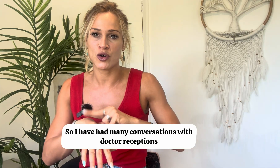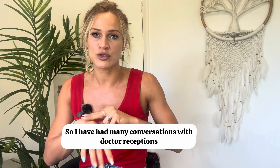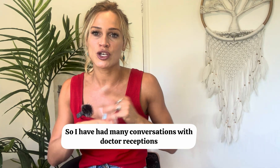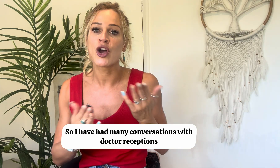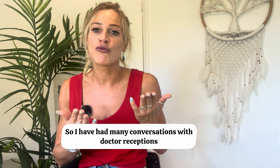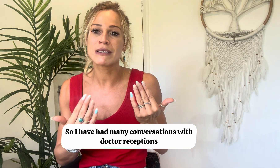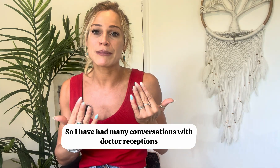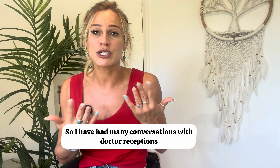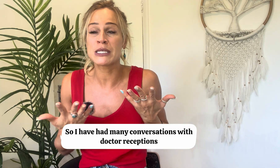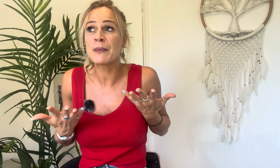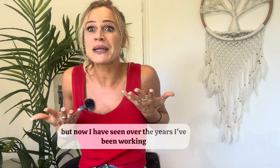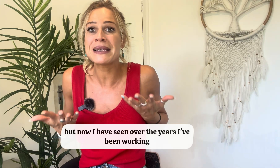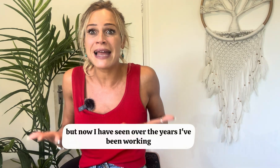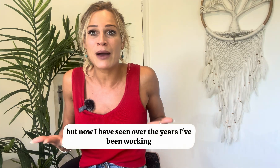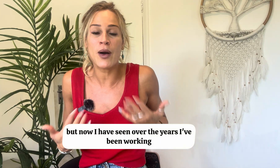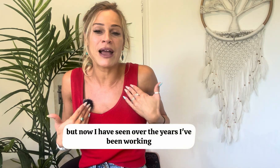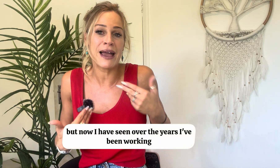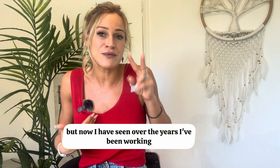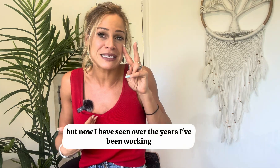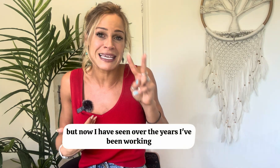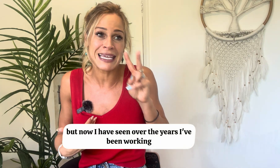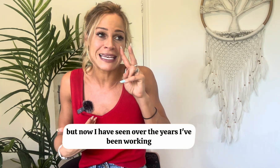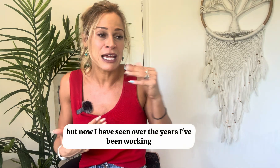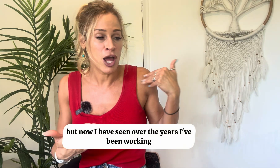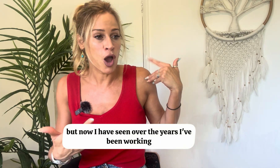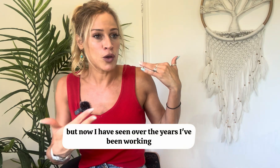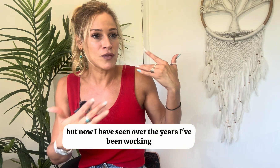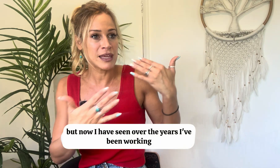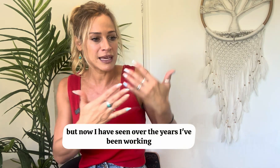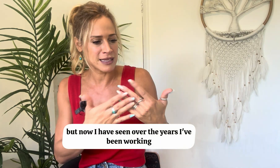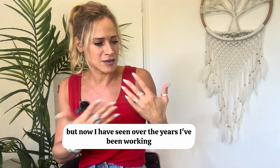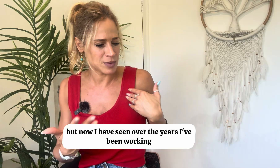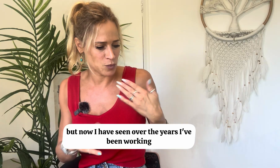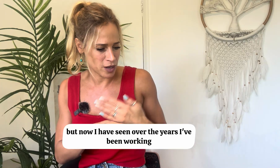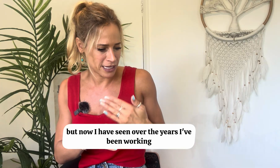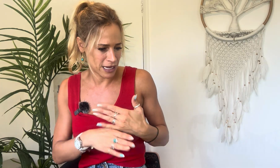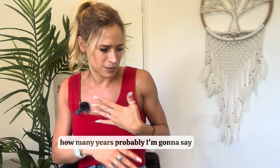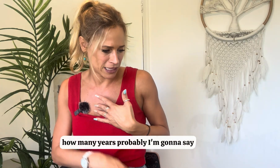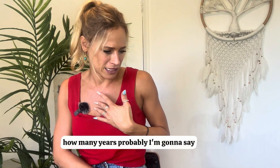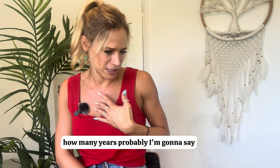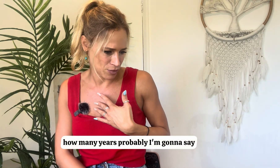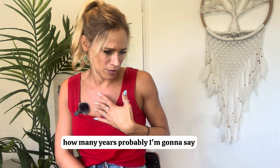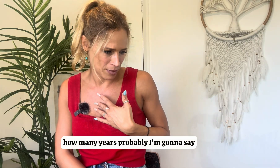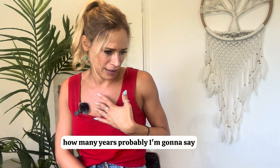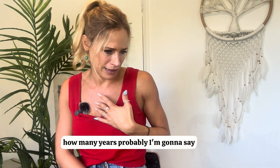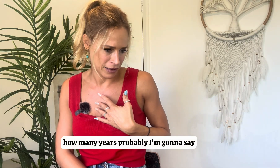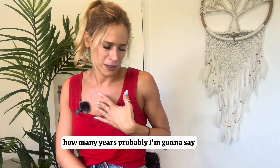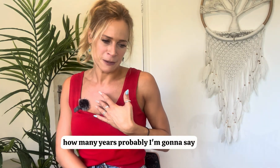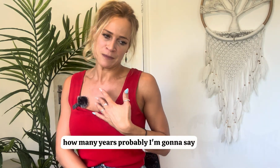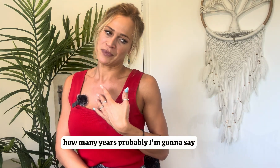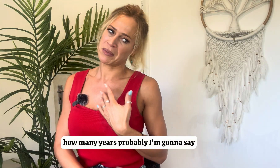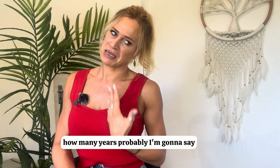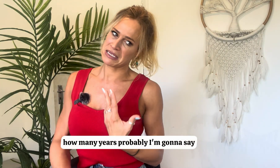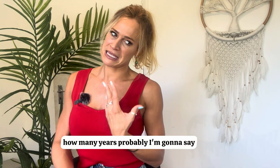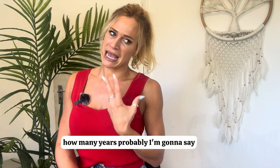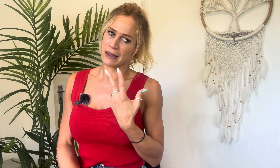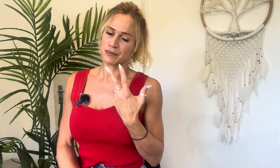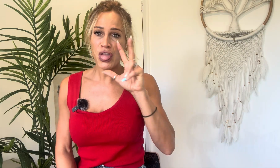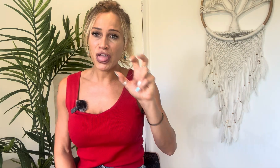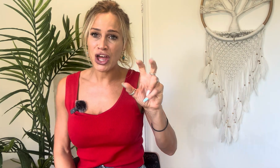doctor receptionists, but now I have seen over the years, I've been working how many years? Probably, I'm going to say